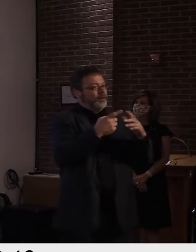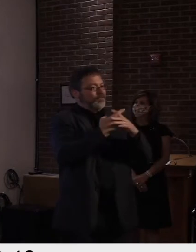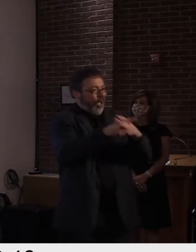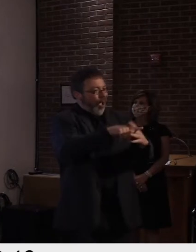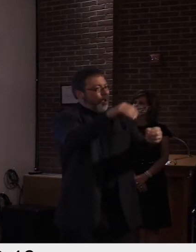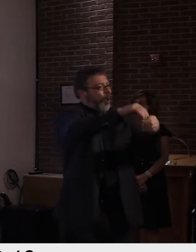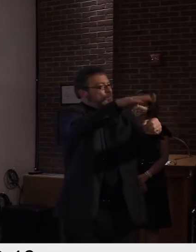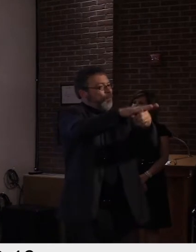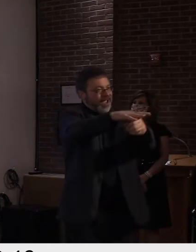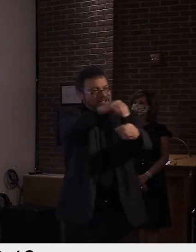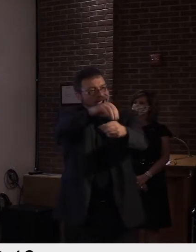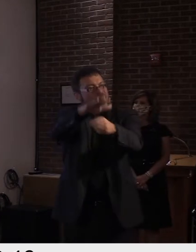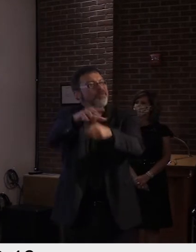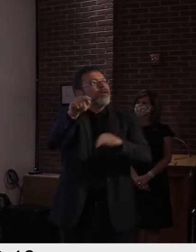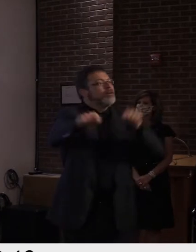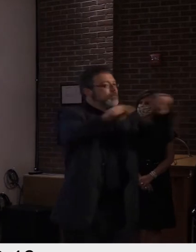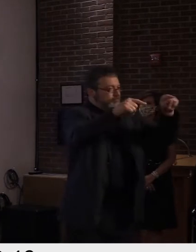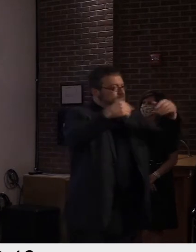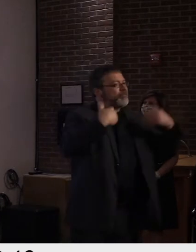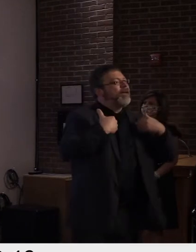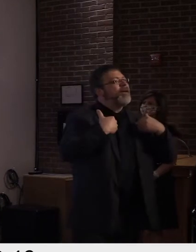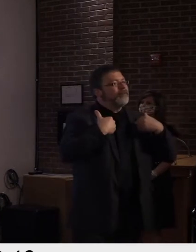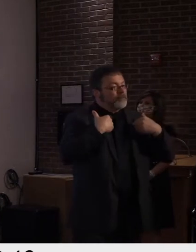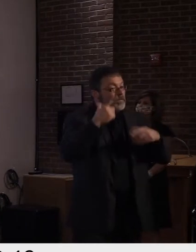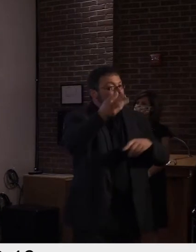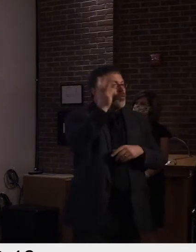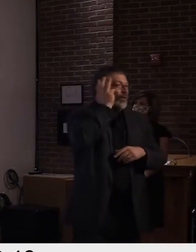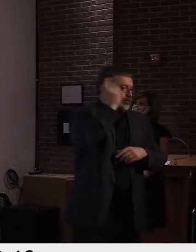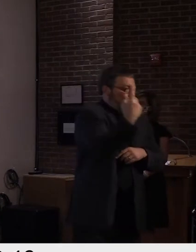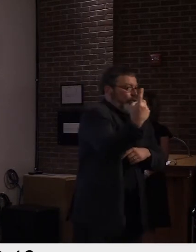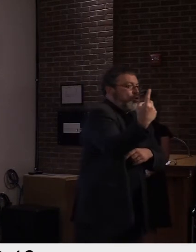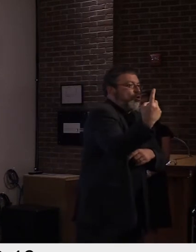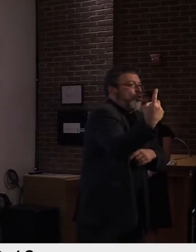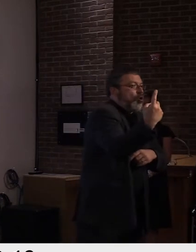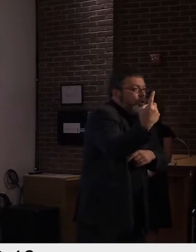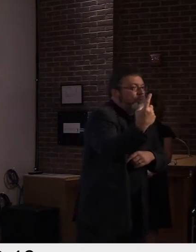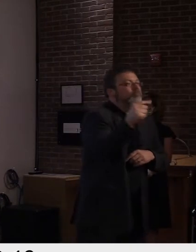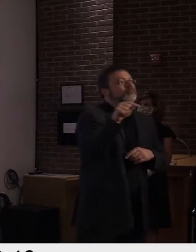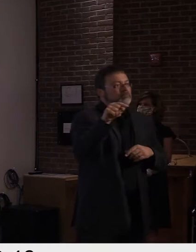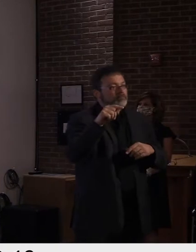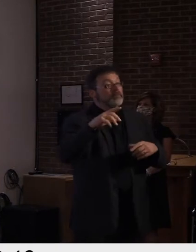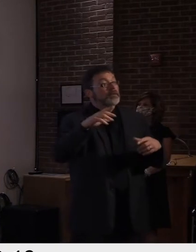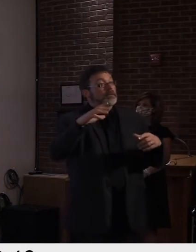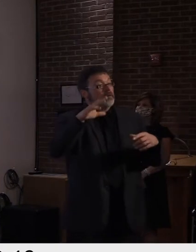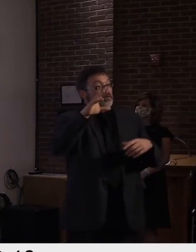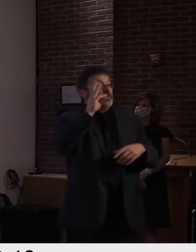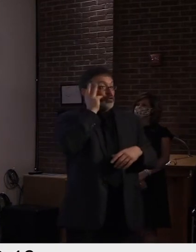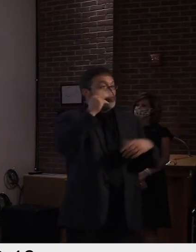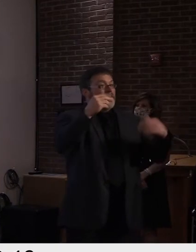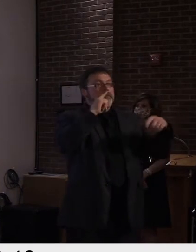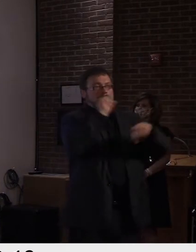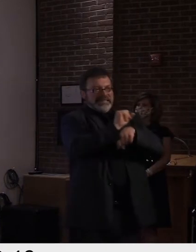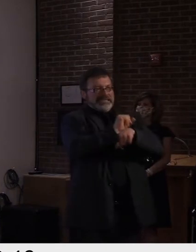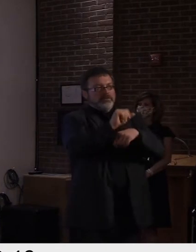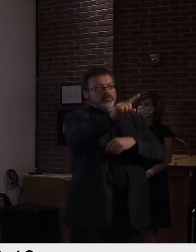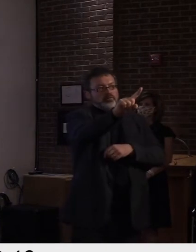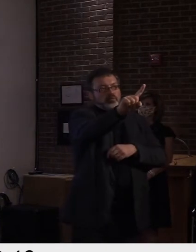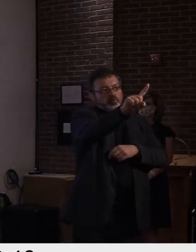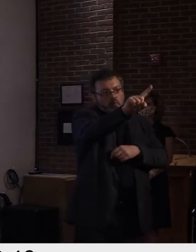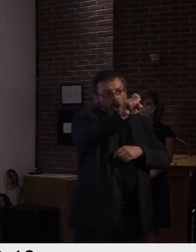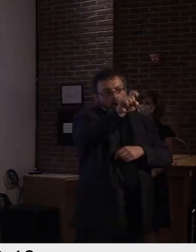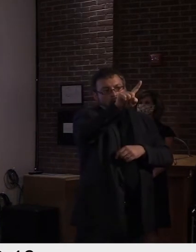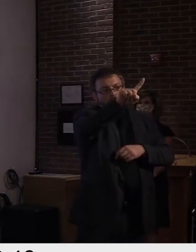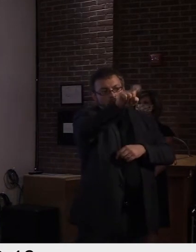in Winooski. The count in Winooski stands now at 114 as of late yesterday